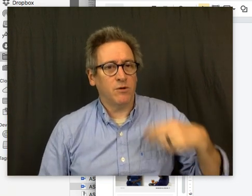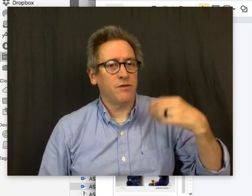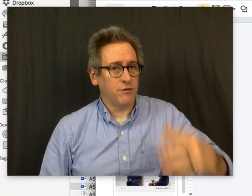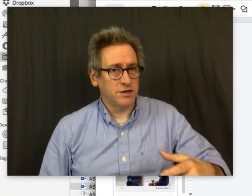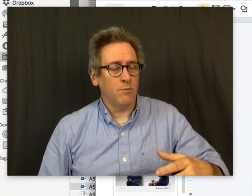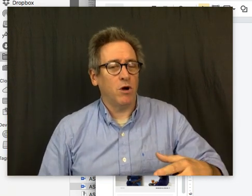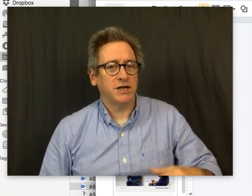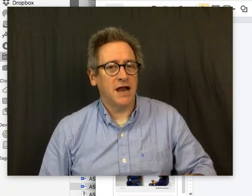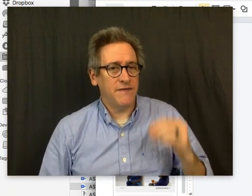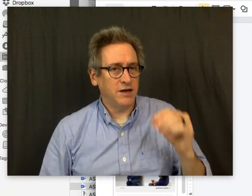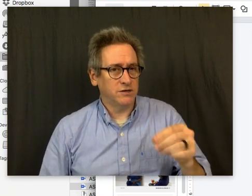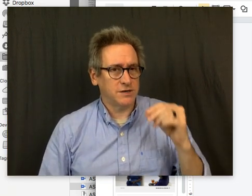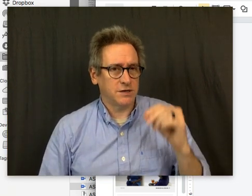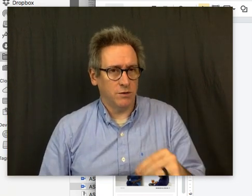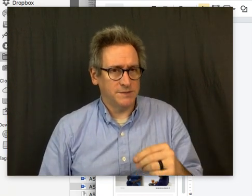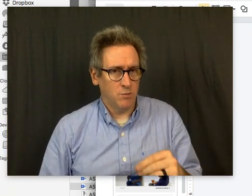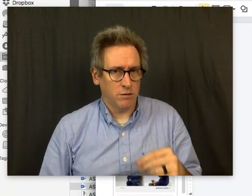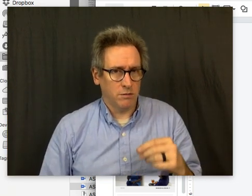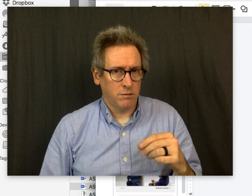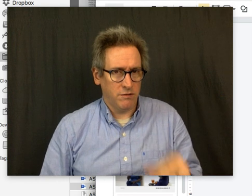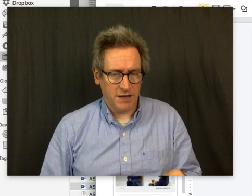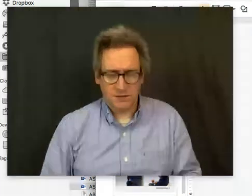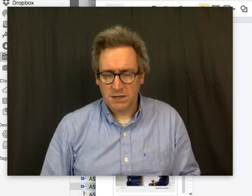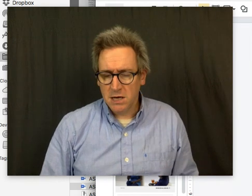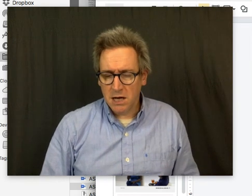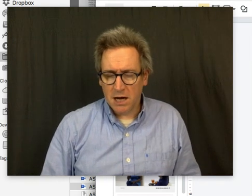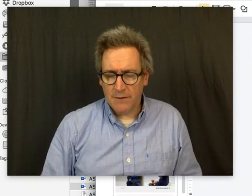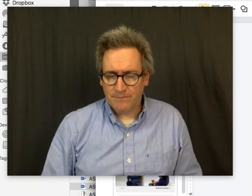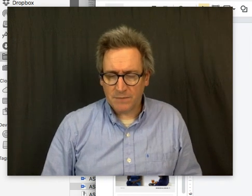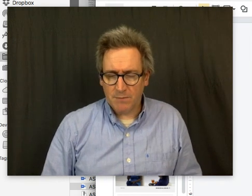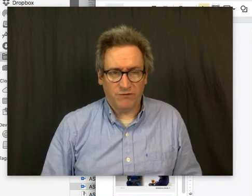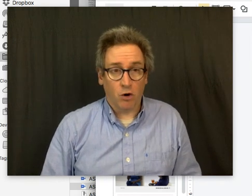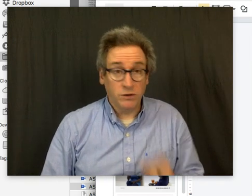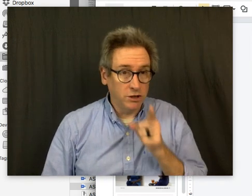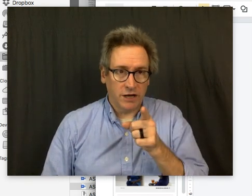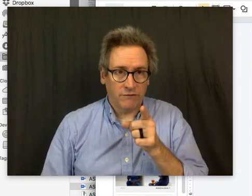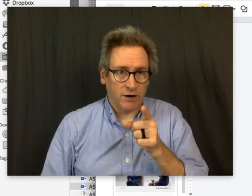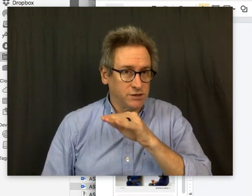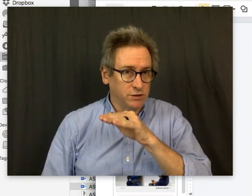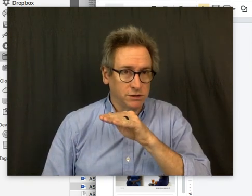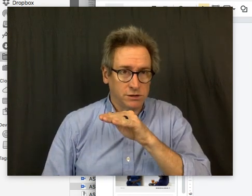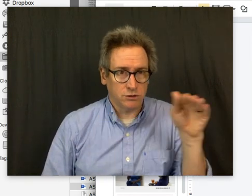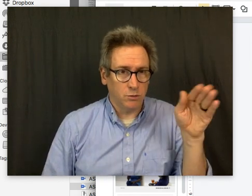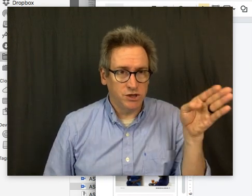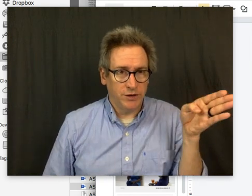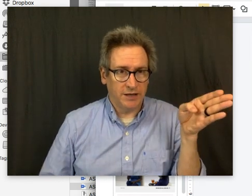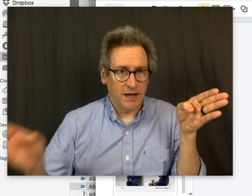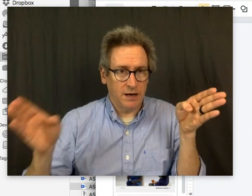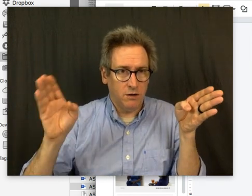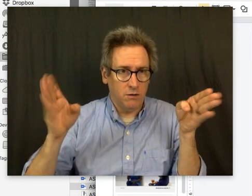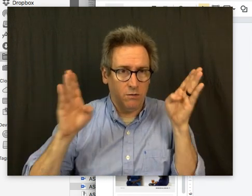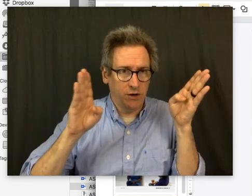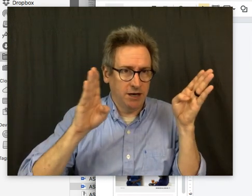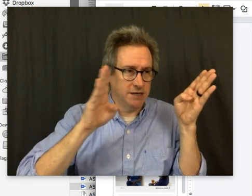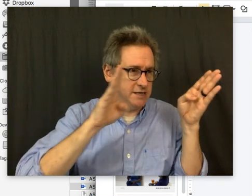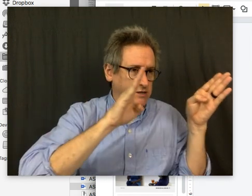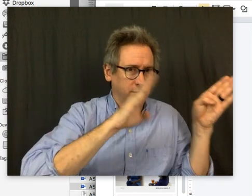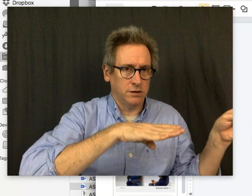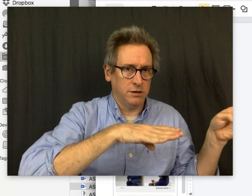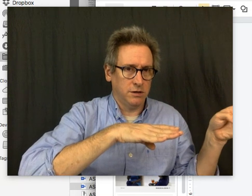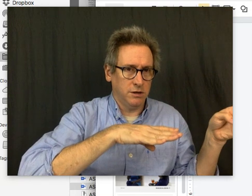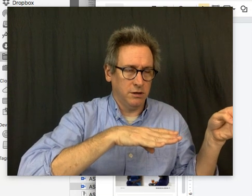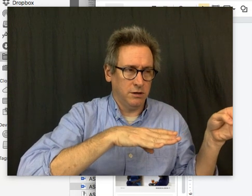time or the third time watching it, and then you'll start to notice more things. But if you're only looking for answers, once you get that, what you need is an